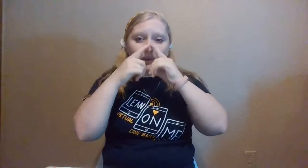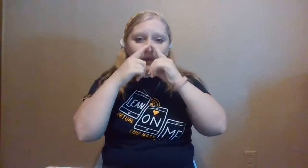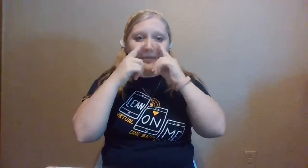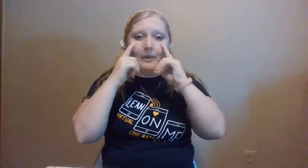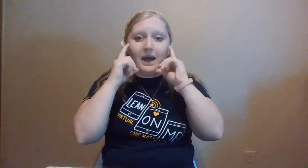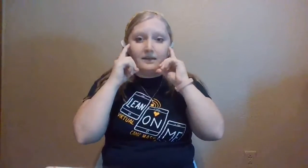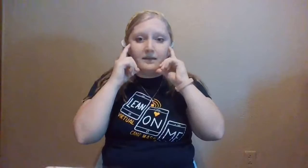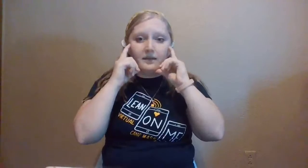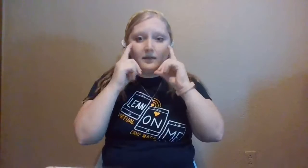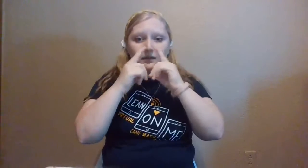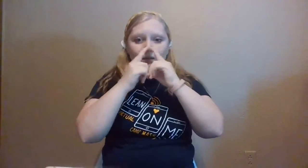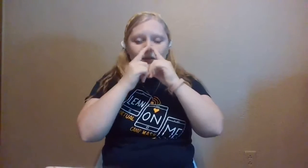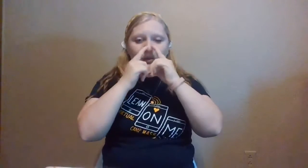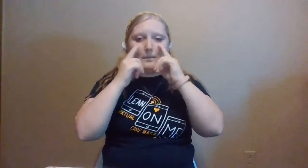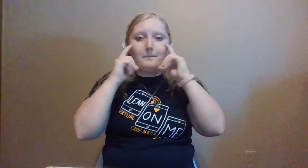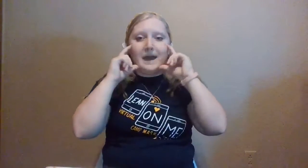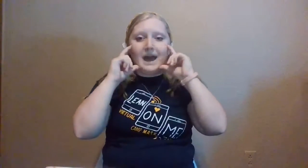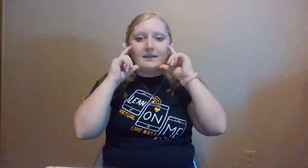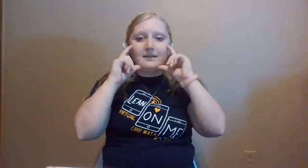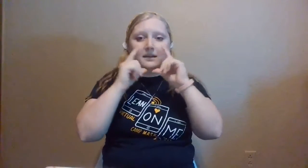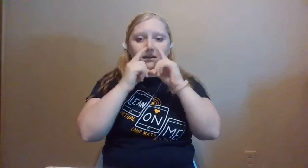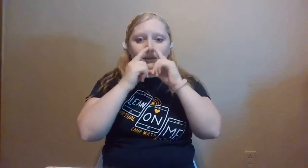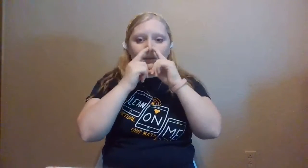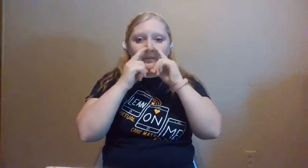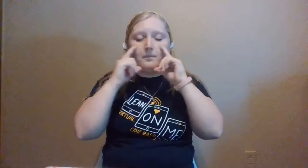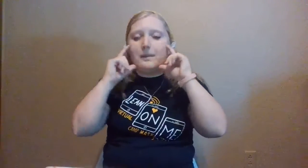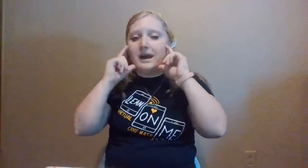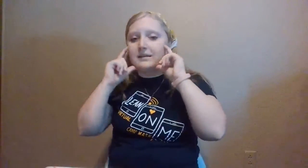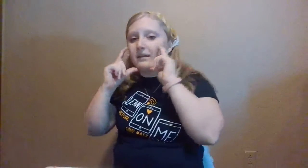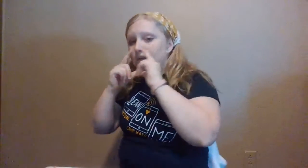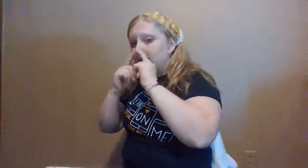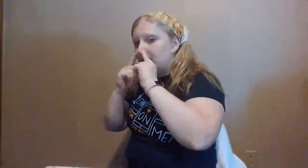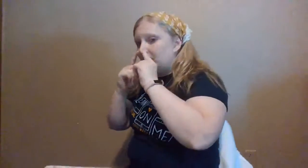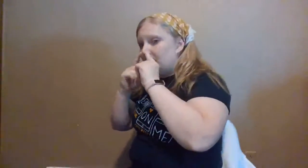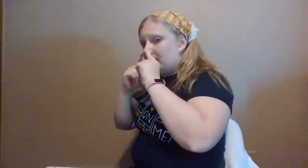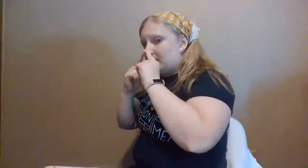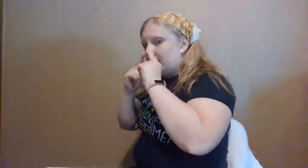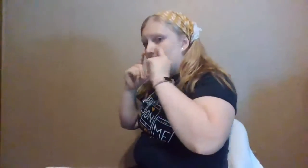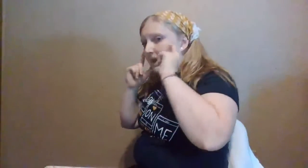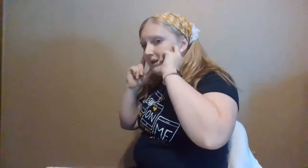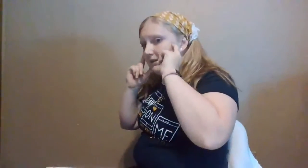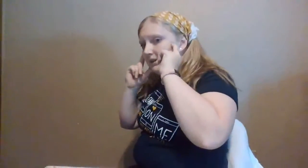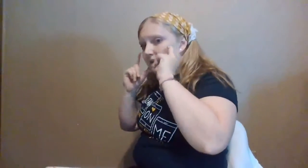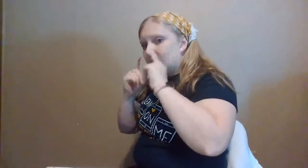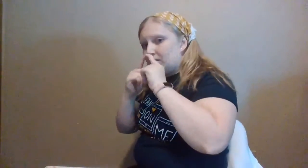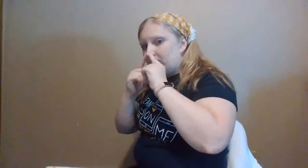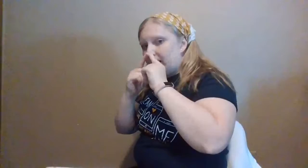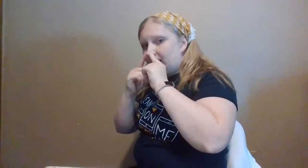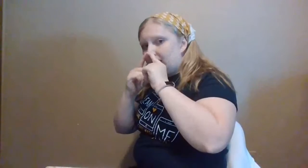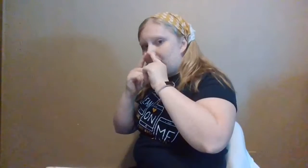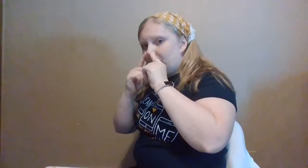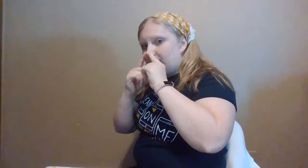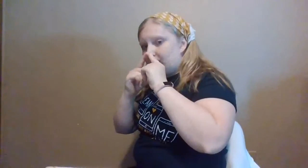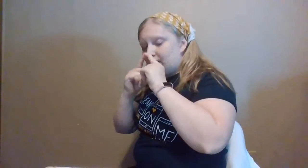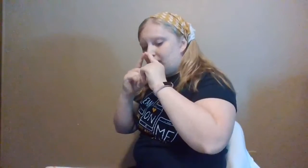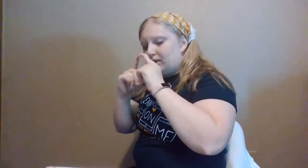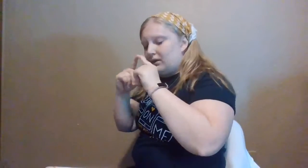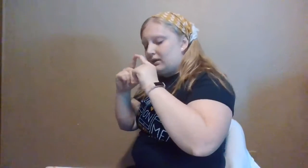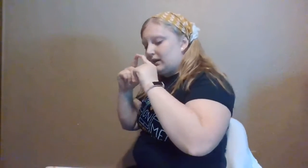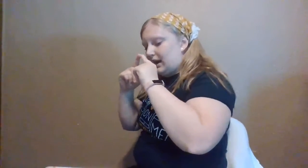of a mask. So mask, mask, mask. So bringing both